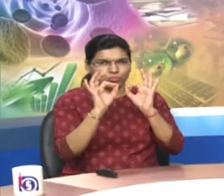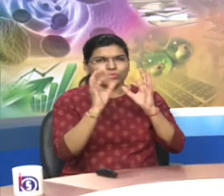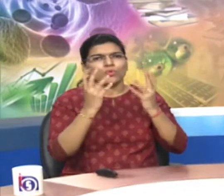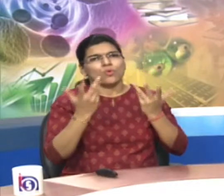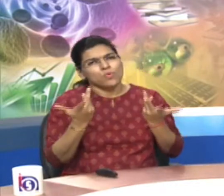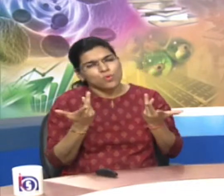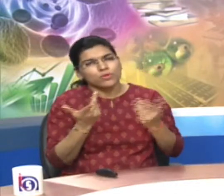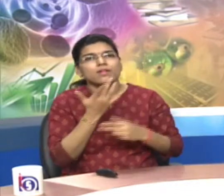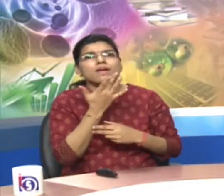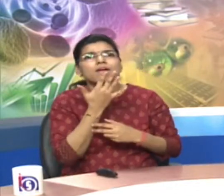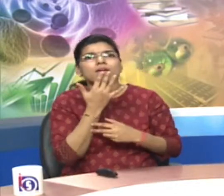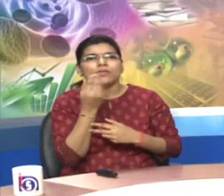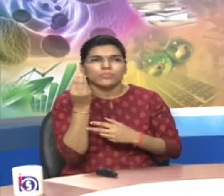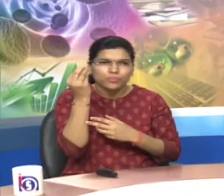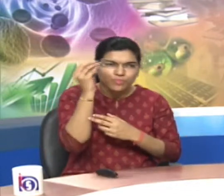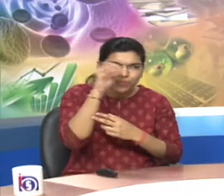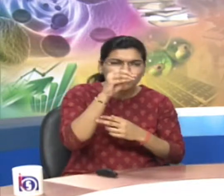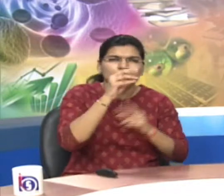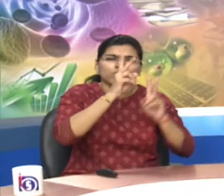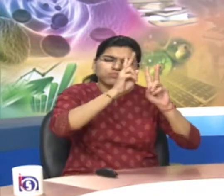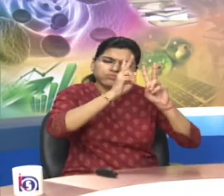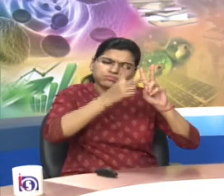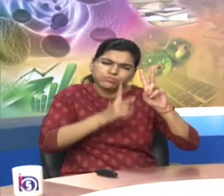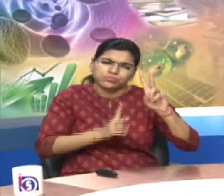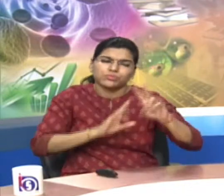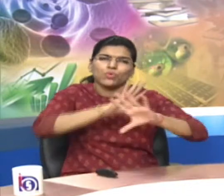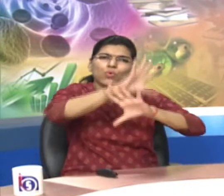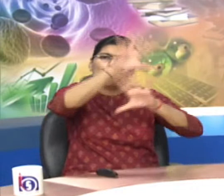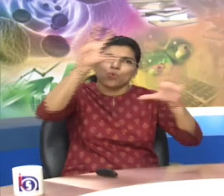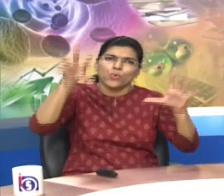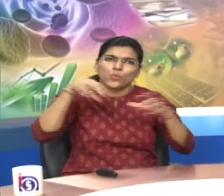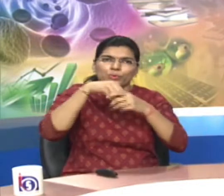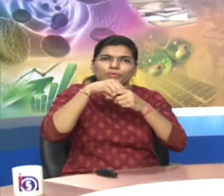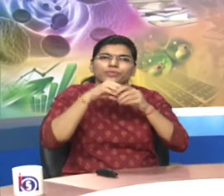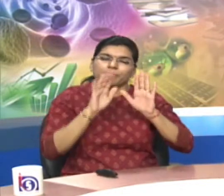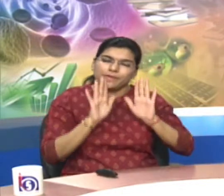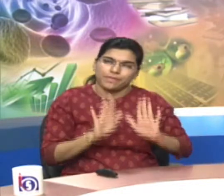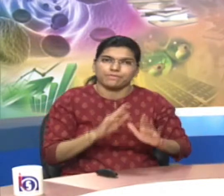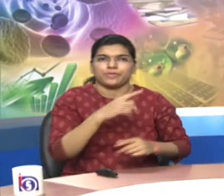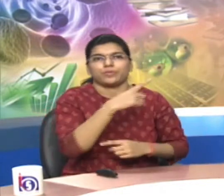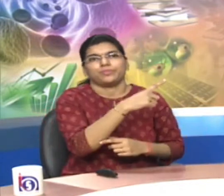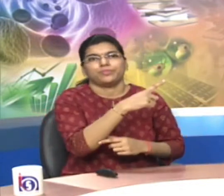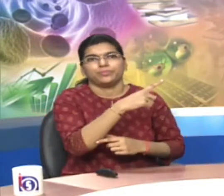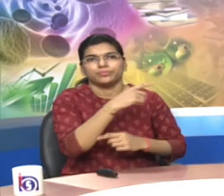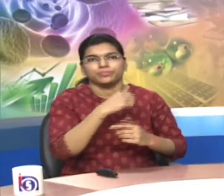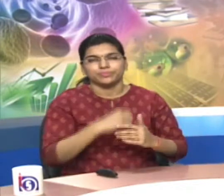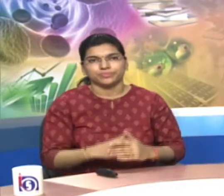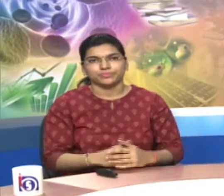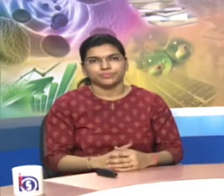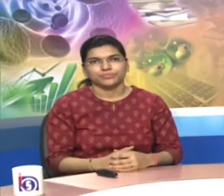it, you can make it straight, horizontally, vertically. There are different ways you can make the